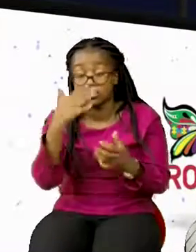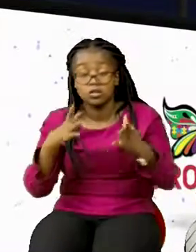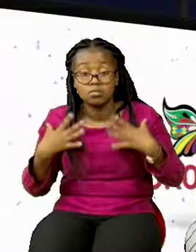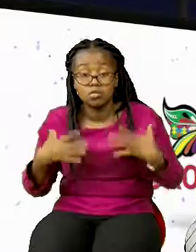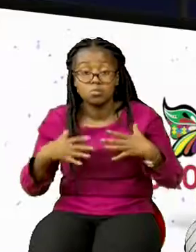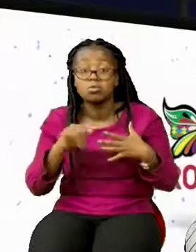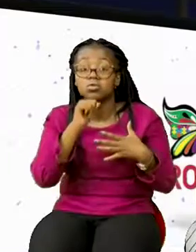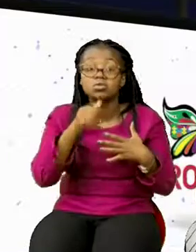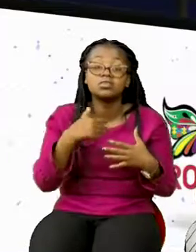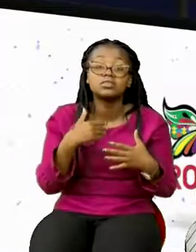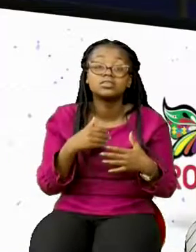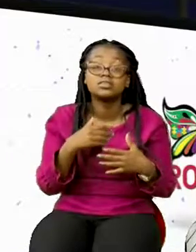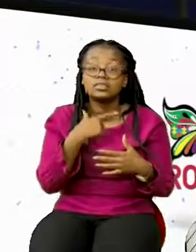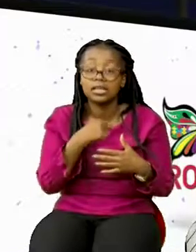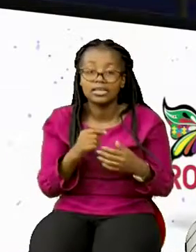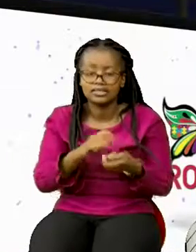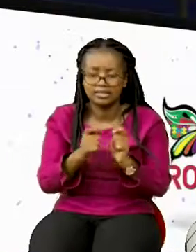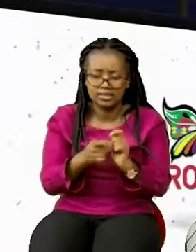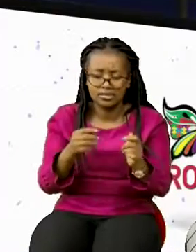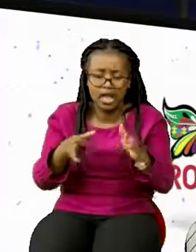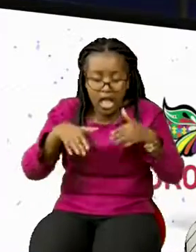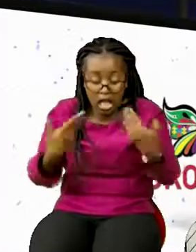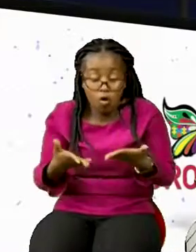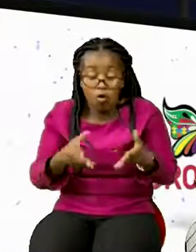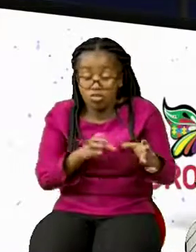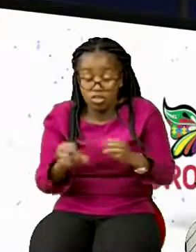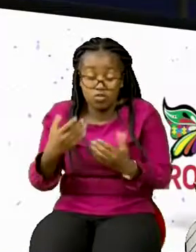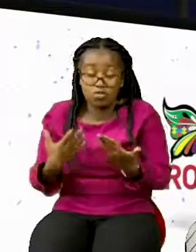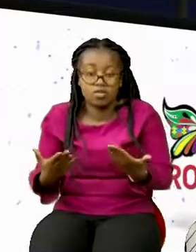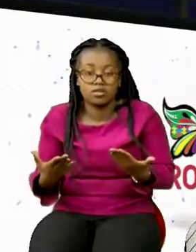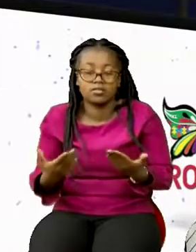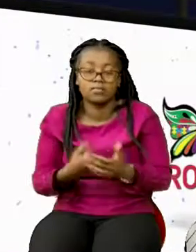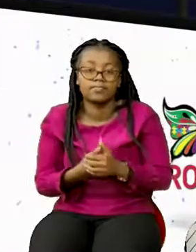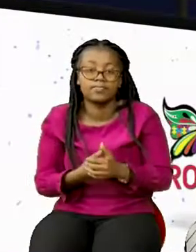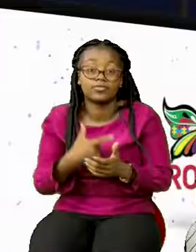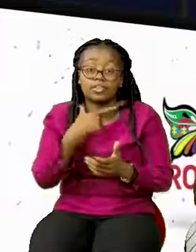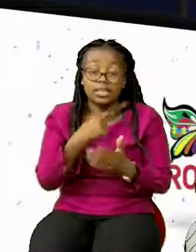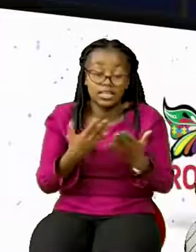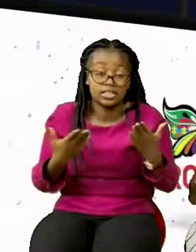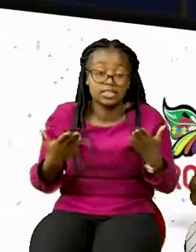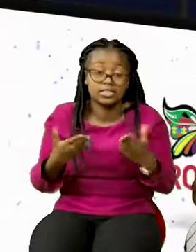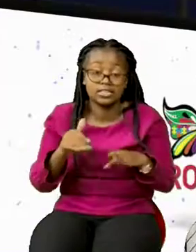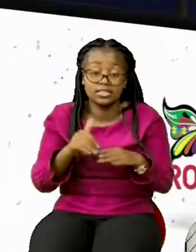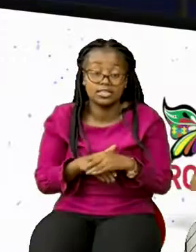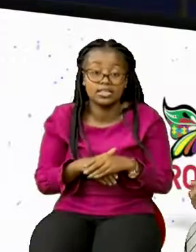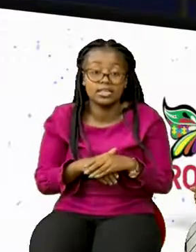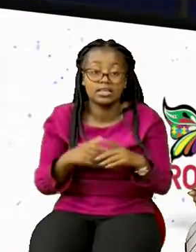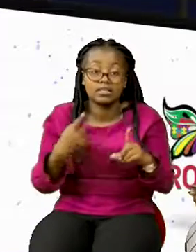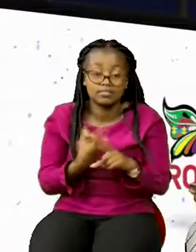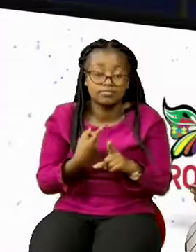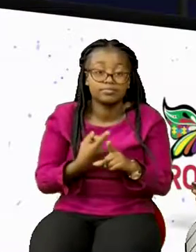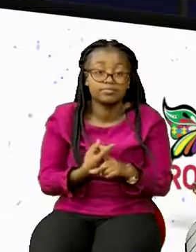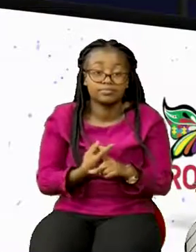persons don't like is changing the way they do things or moving their things around. They like things in a specific